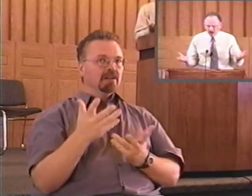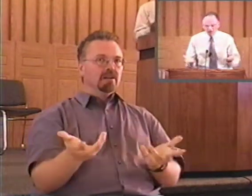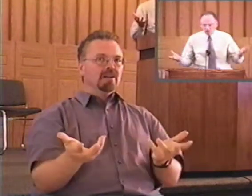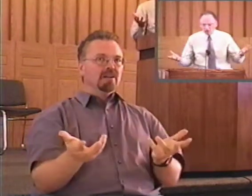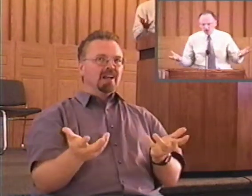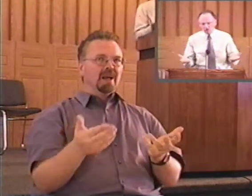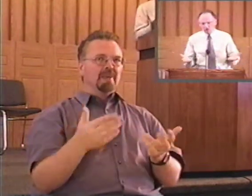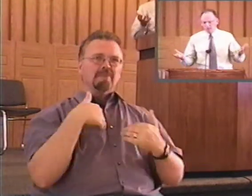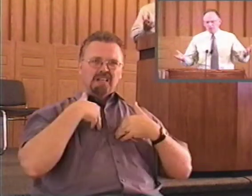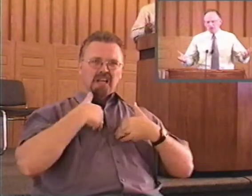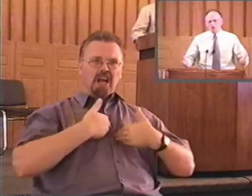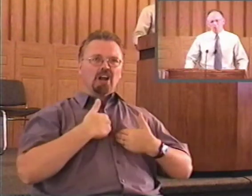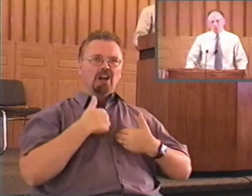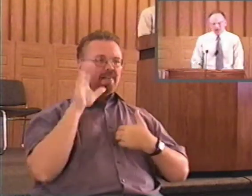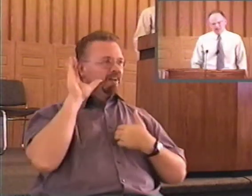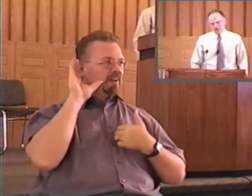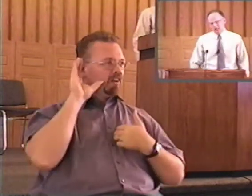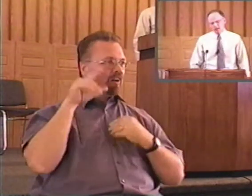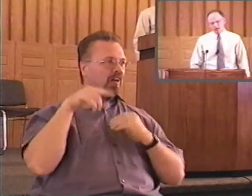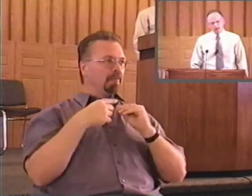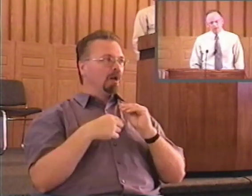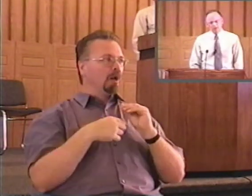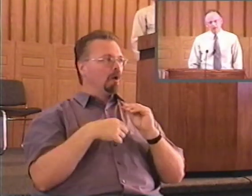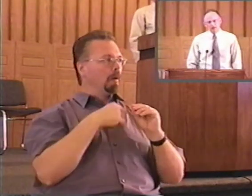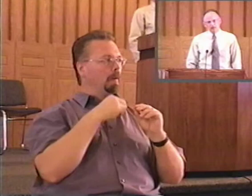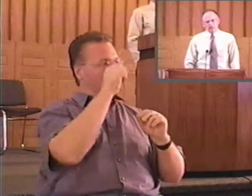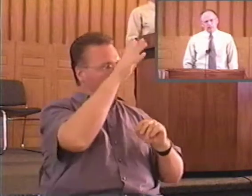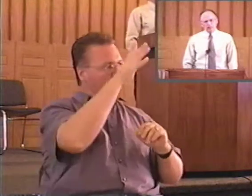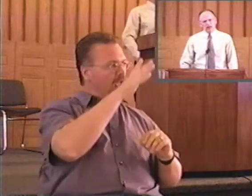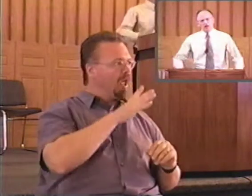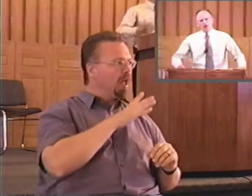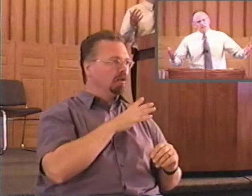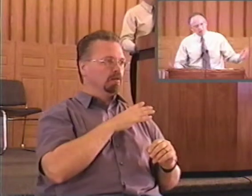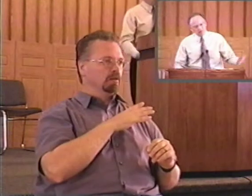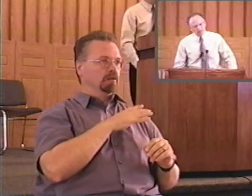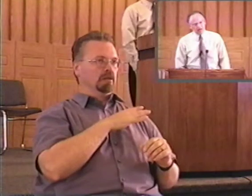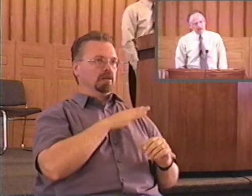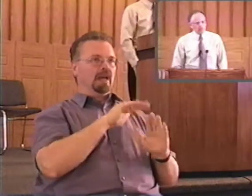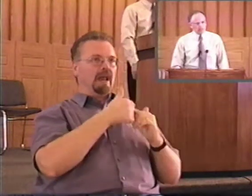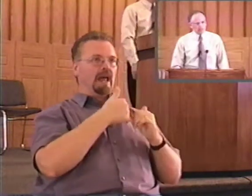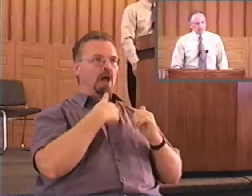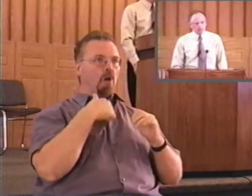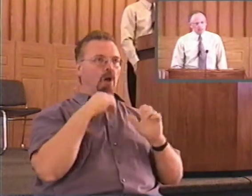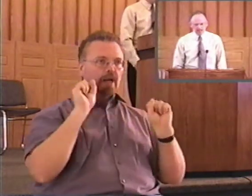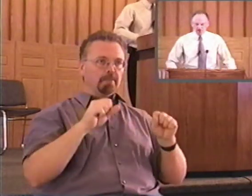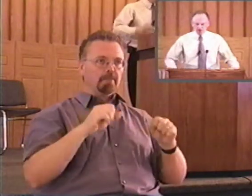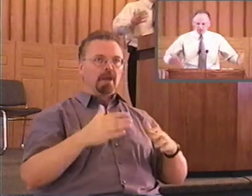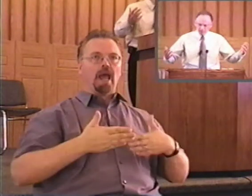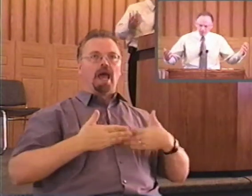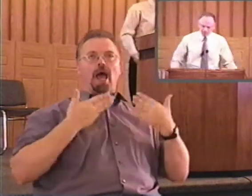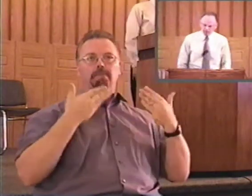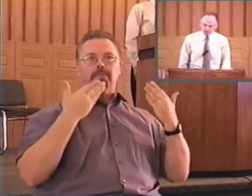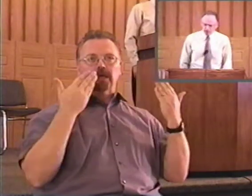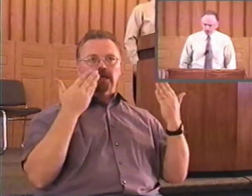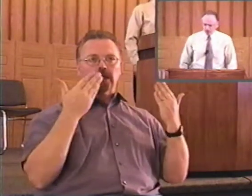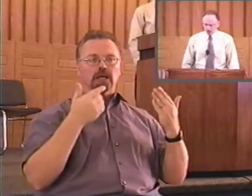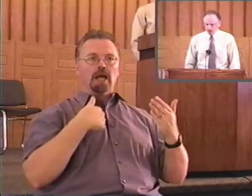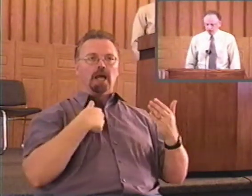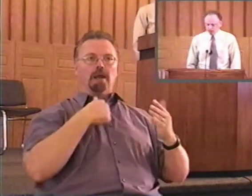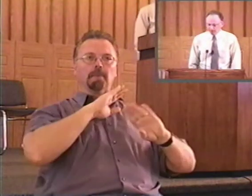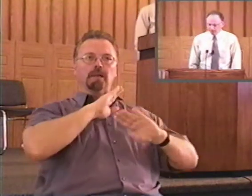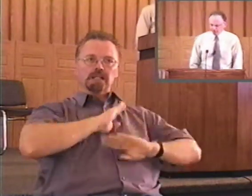I'm tired of hearing sermons about man and how I can be happy and how I can be